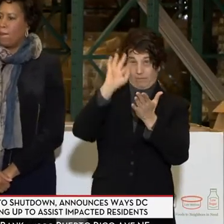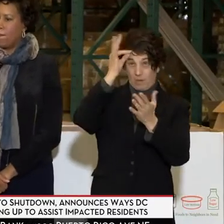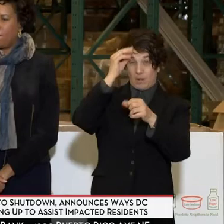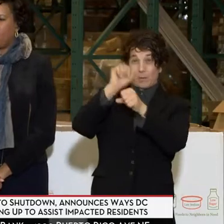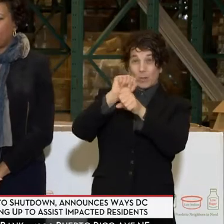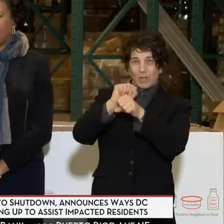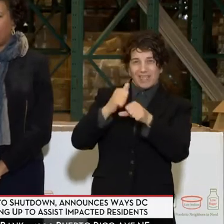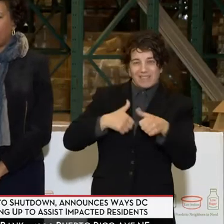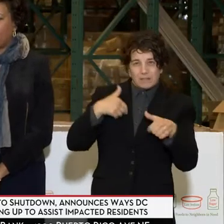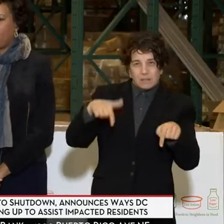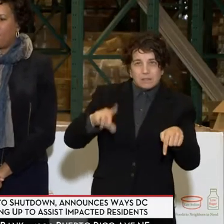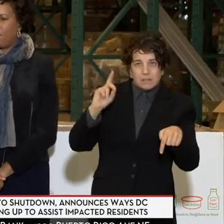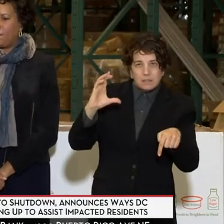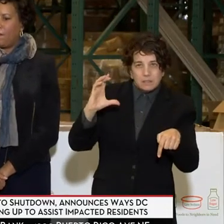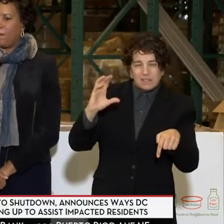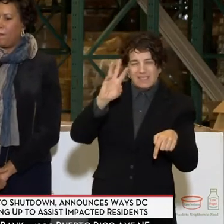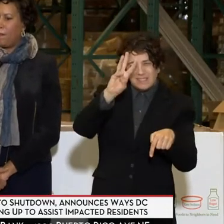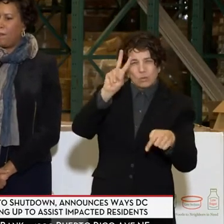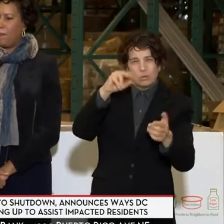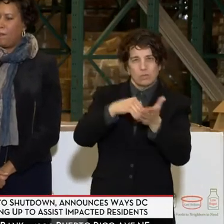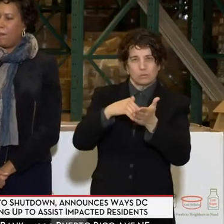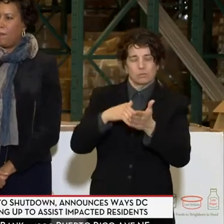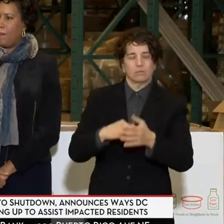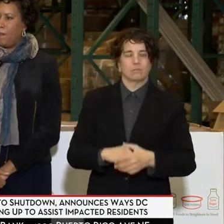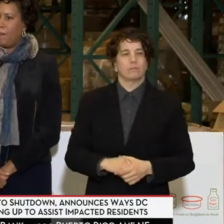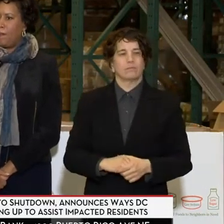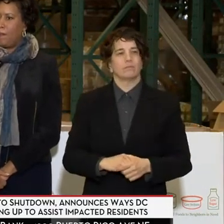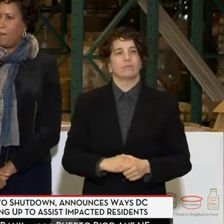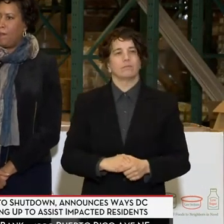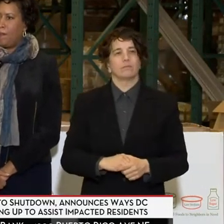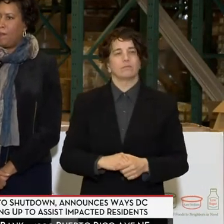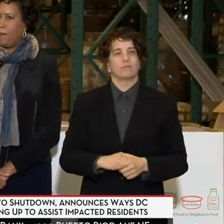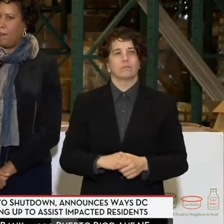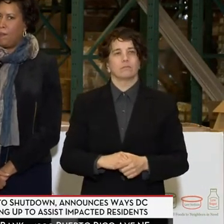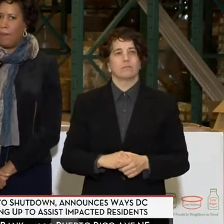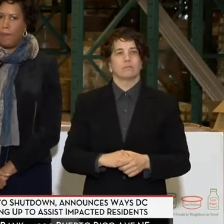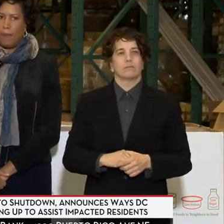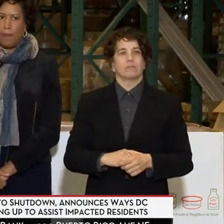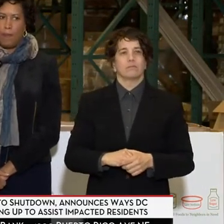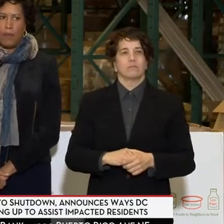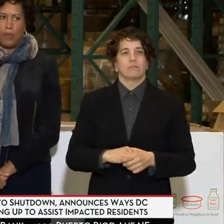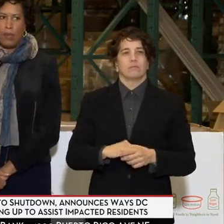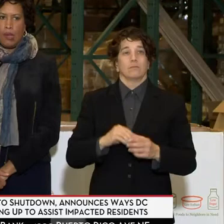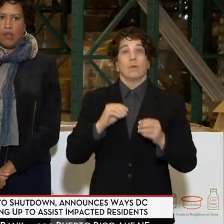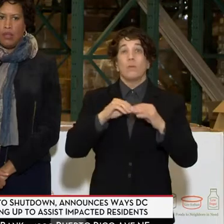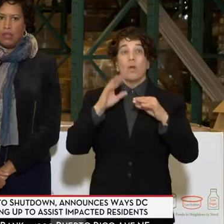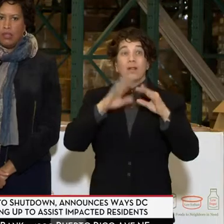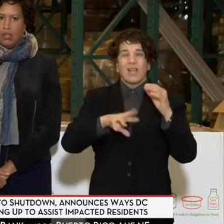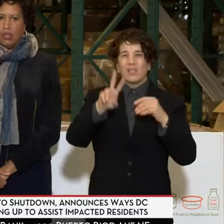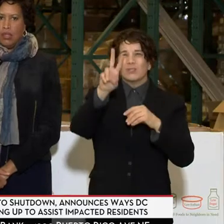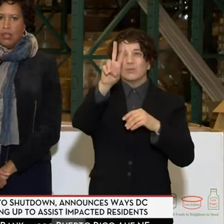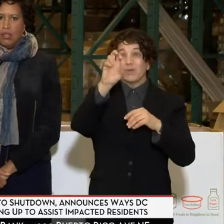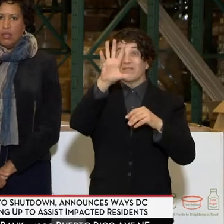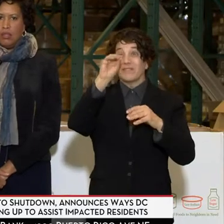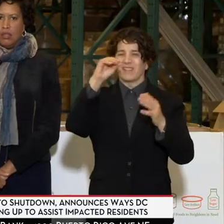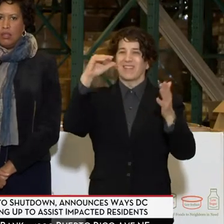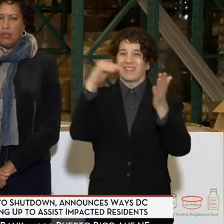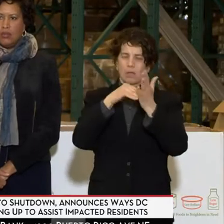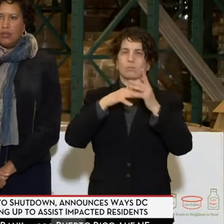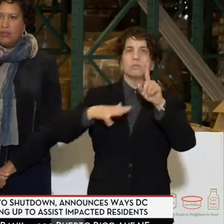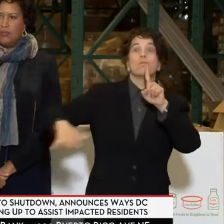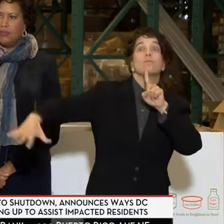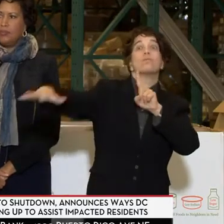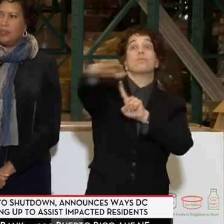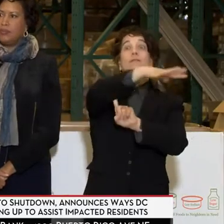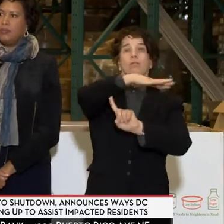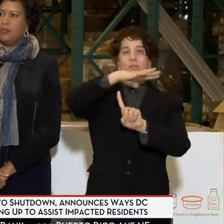Got more than 250,000 in the region, and I do want to explain why this has become such a priority for me.